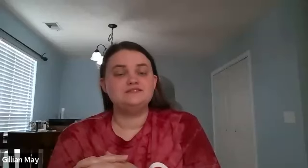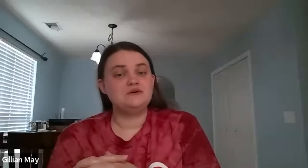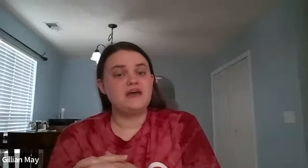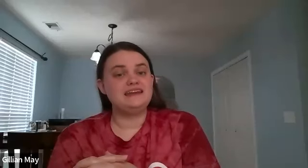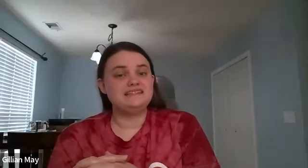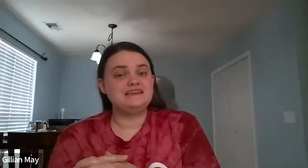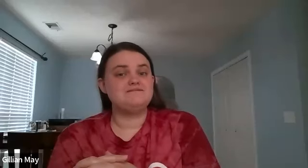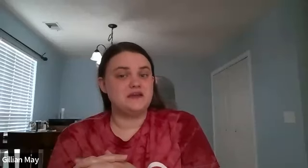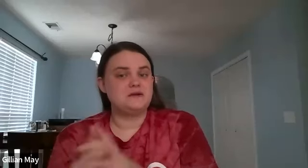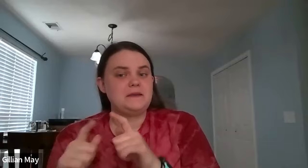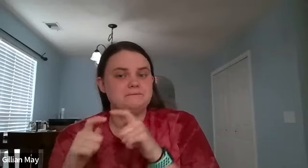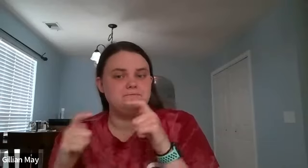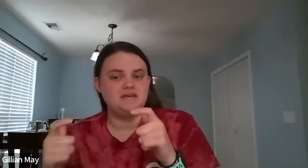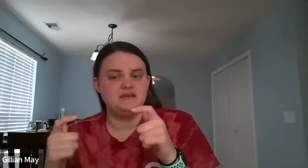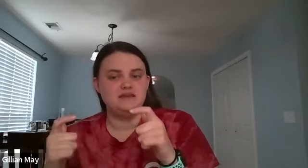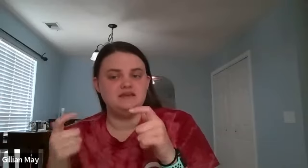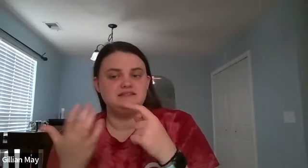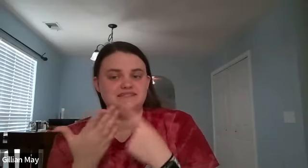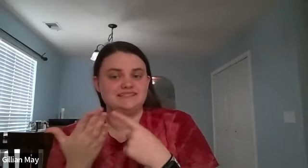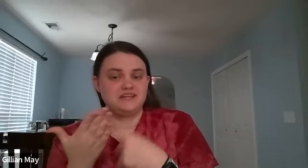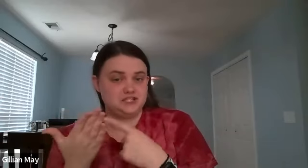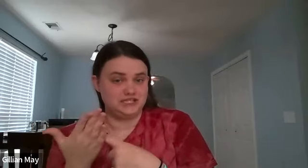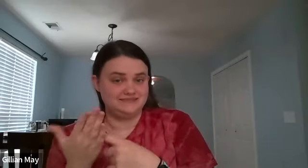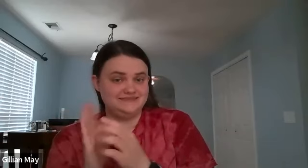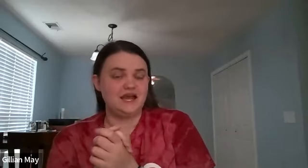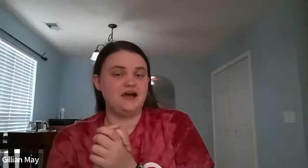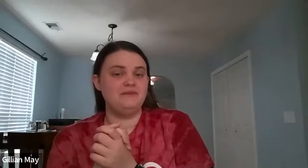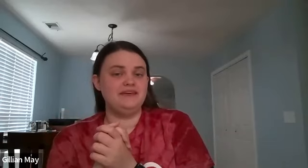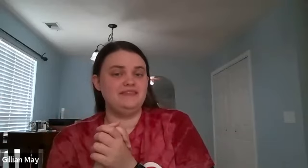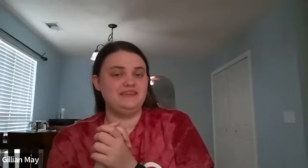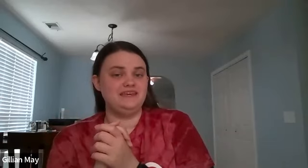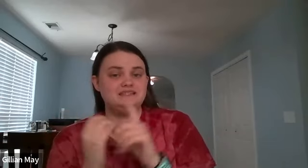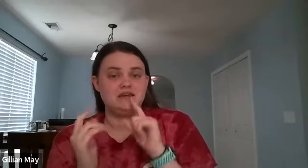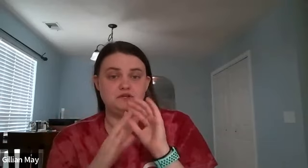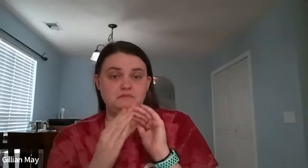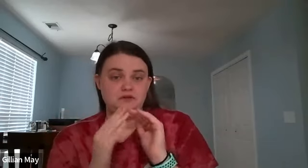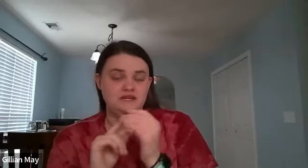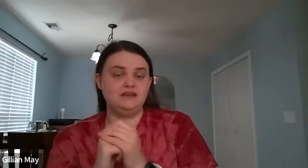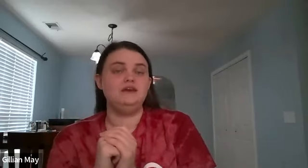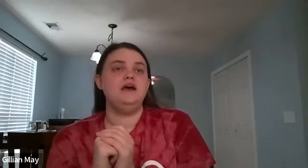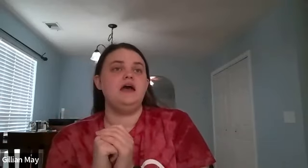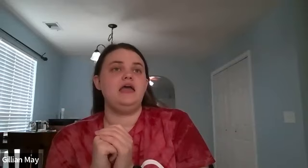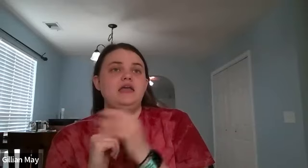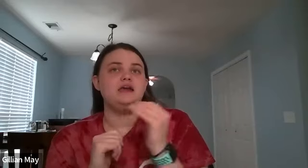So that is a very big discussion in the deaf community.